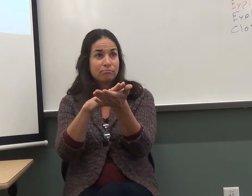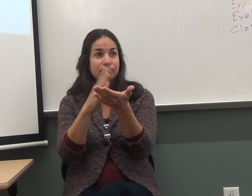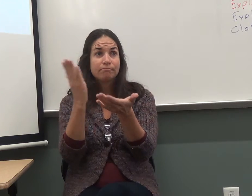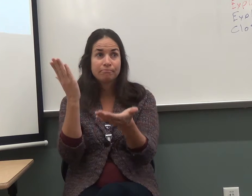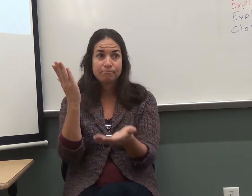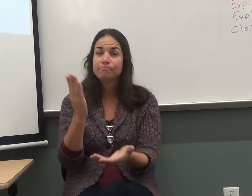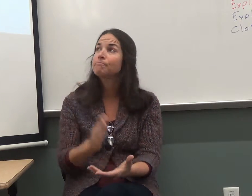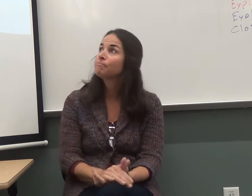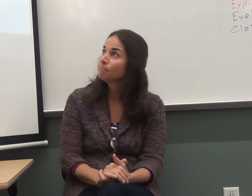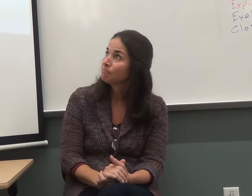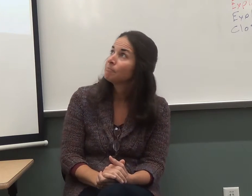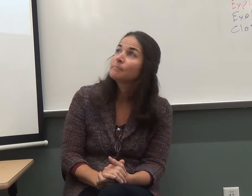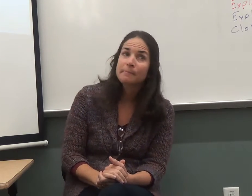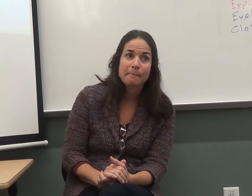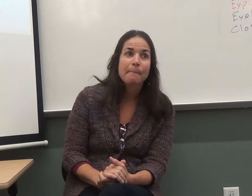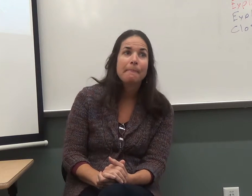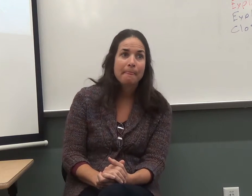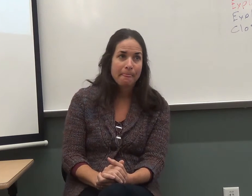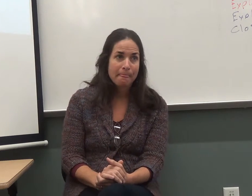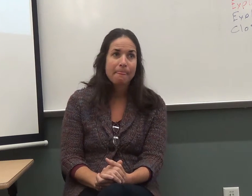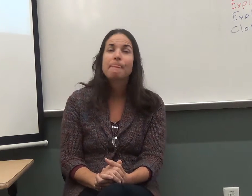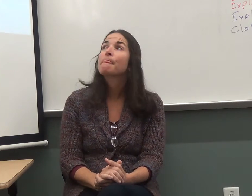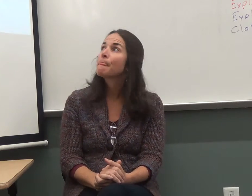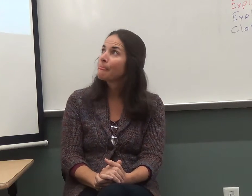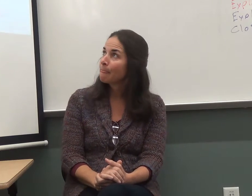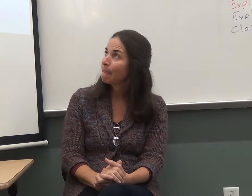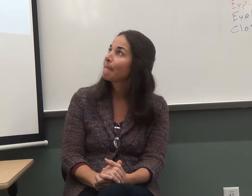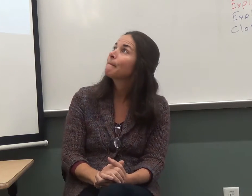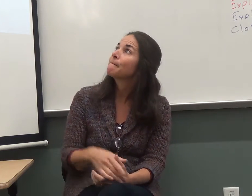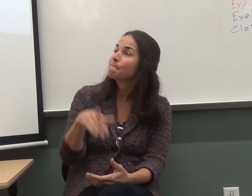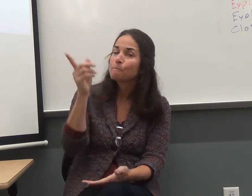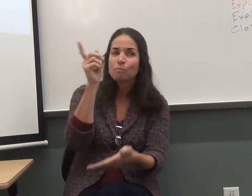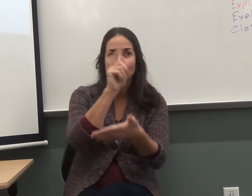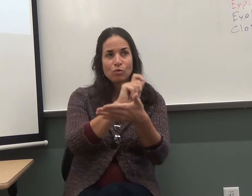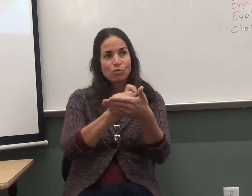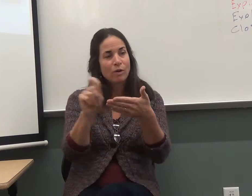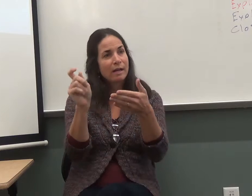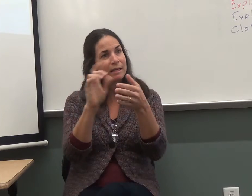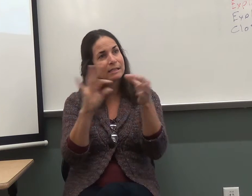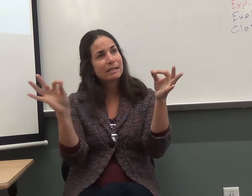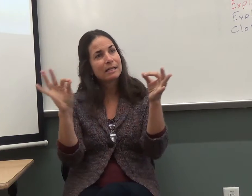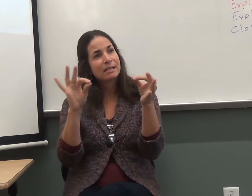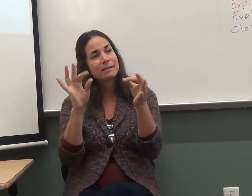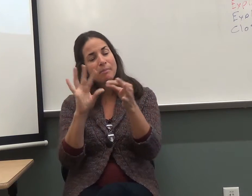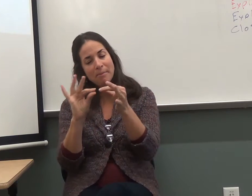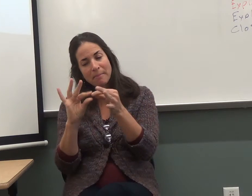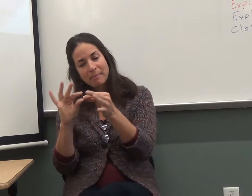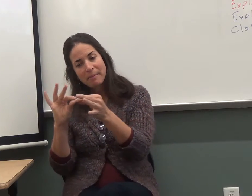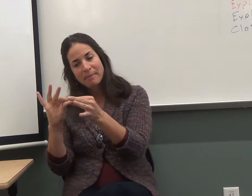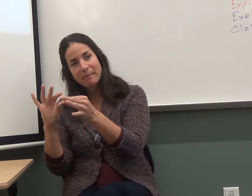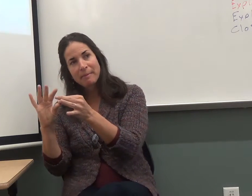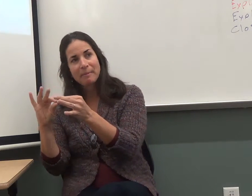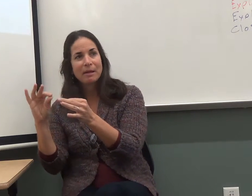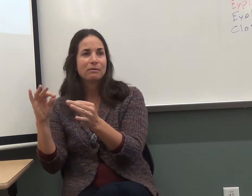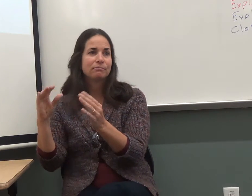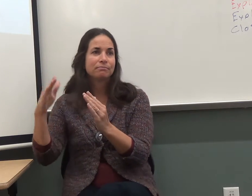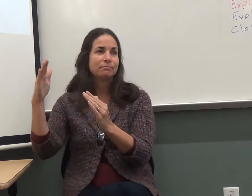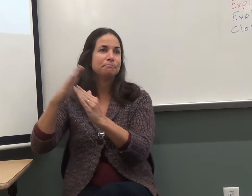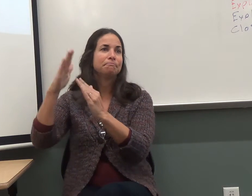Okay? And then you're going to write the sentence. La, la, la. That's a beautiful sentence, the best sentence I've ever written. Okay, and then you're